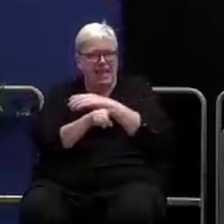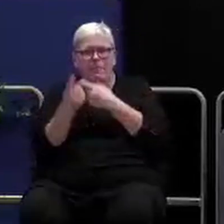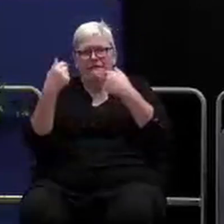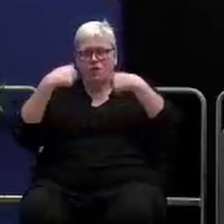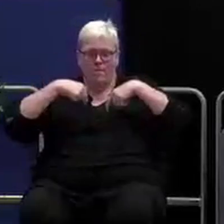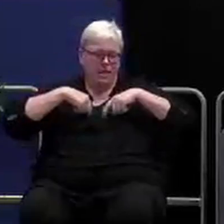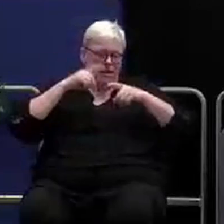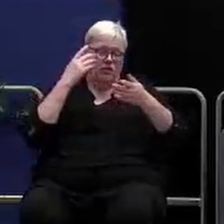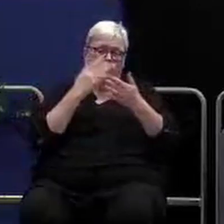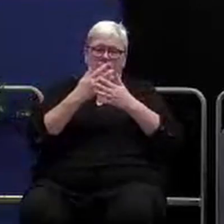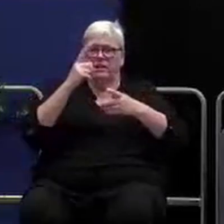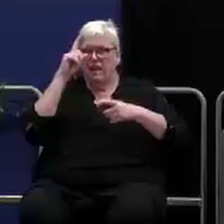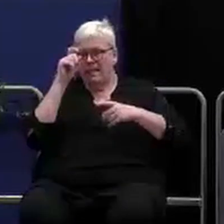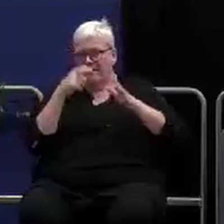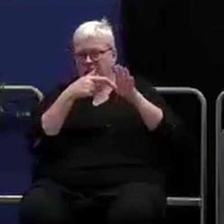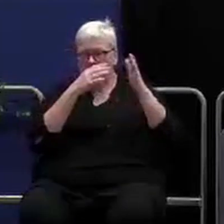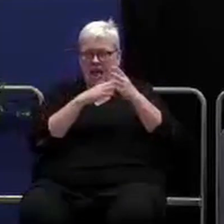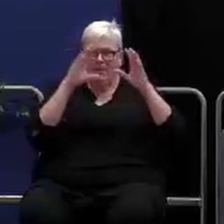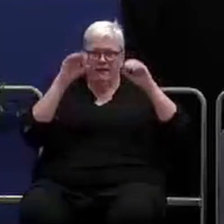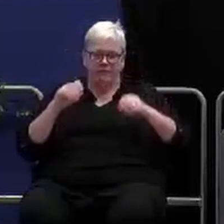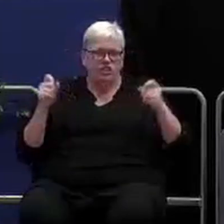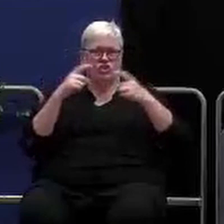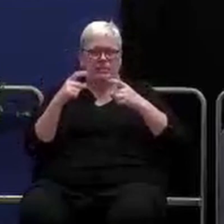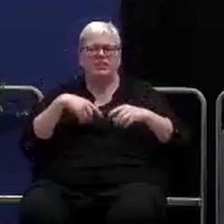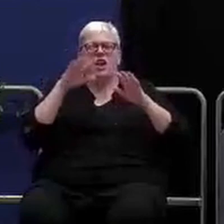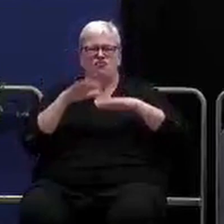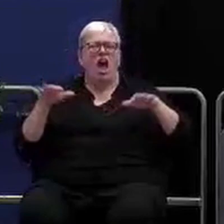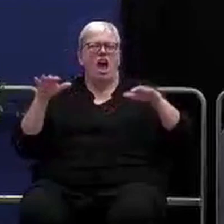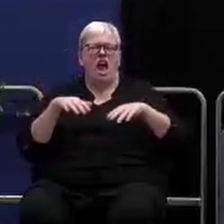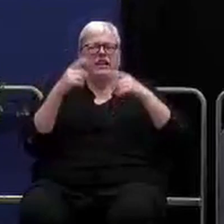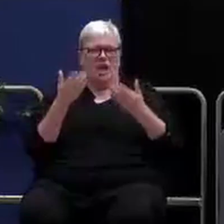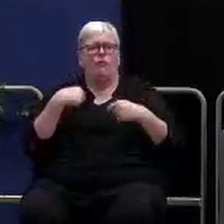it is 11 o'clock and I'm done answering emails. I'm going to write for an hour.